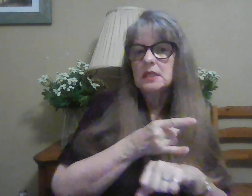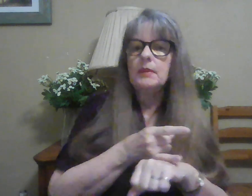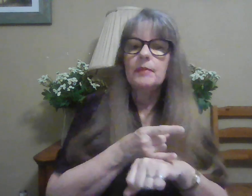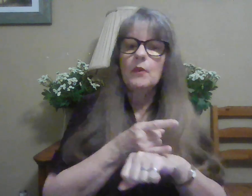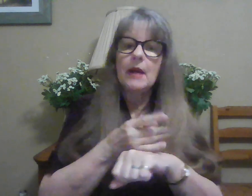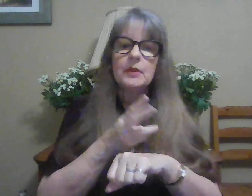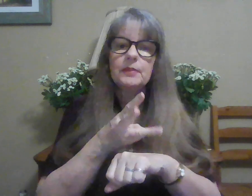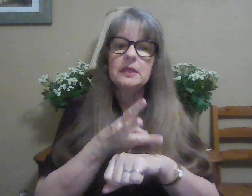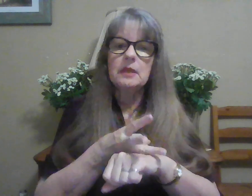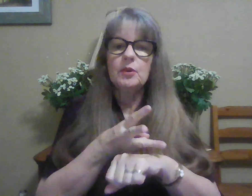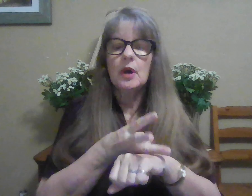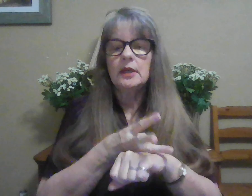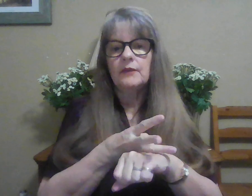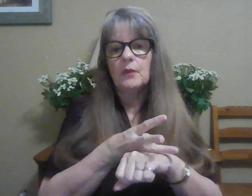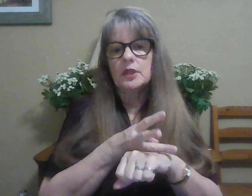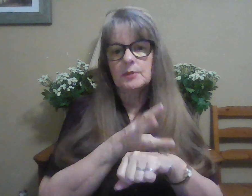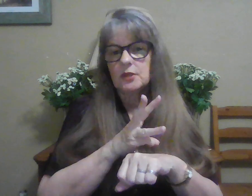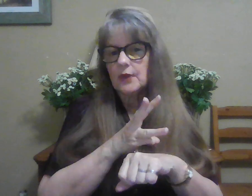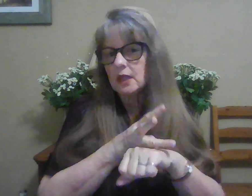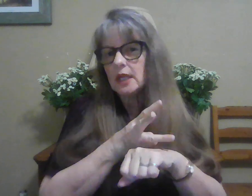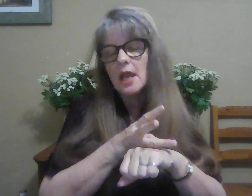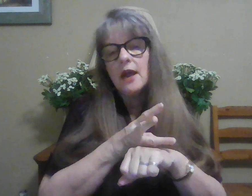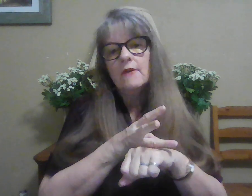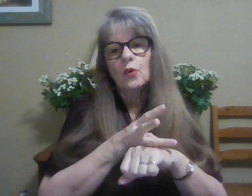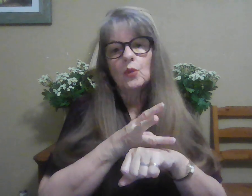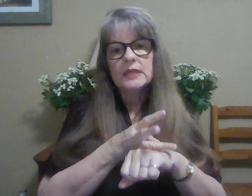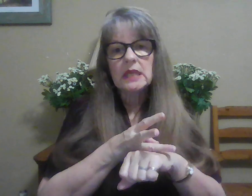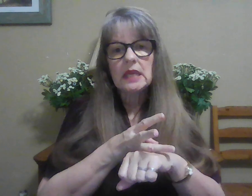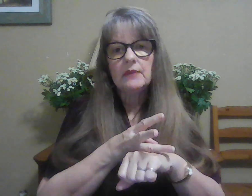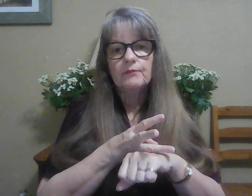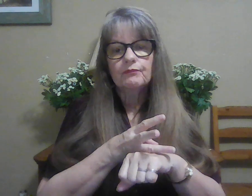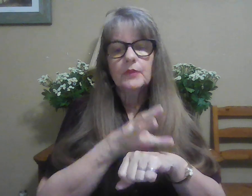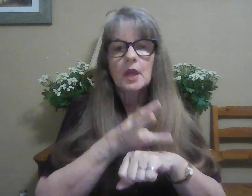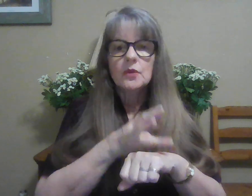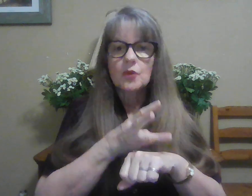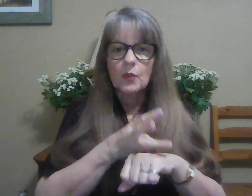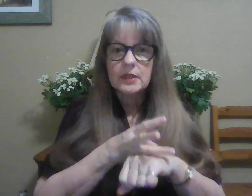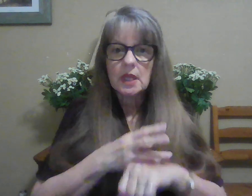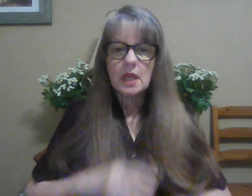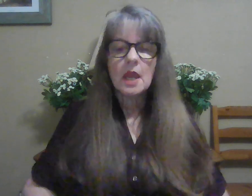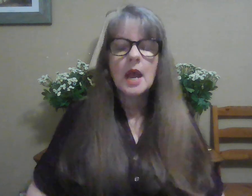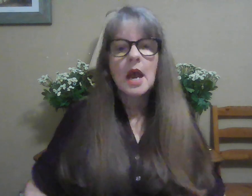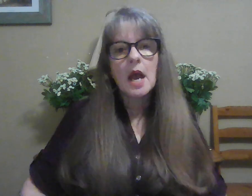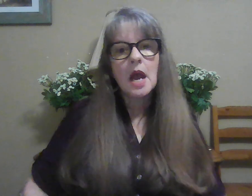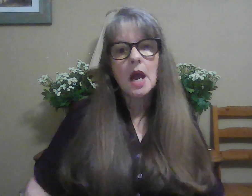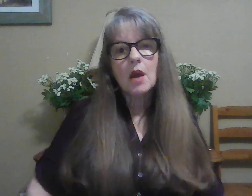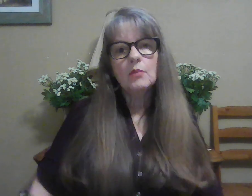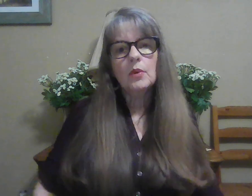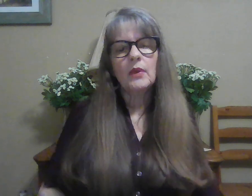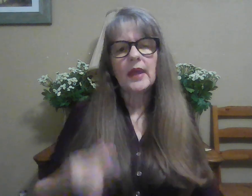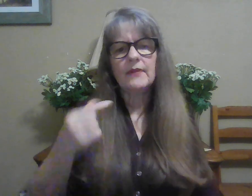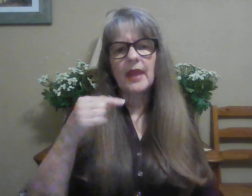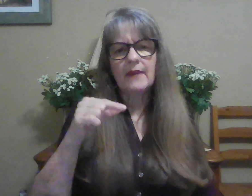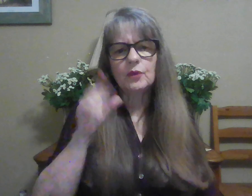some people want to put a W on it if they want it specifically for whiskey. So whiskey. What do they have? They have